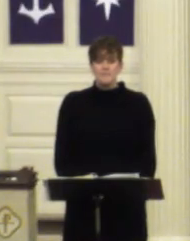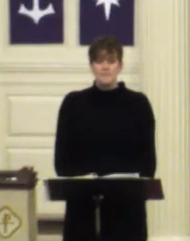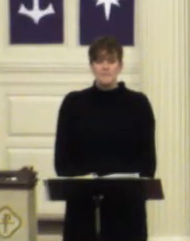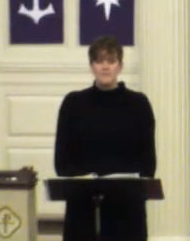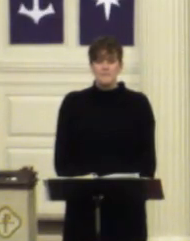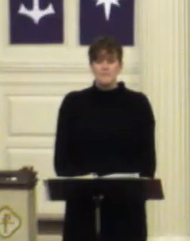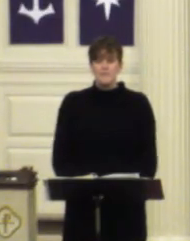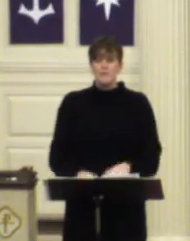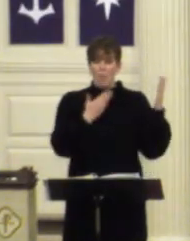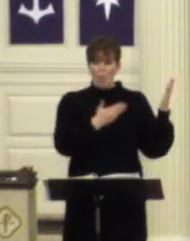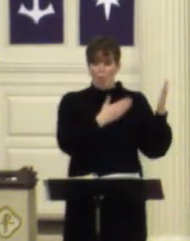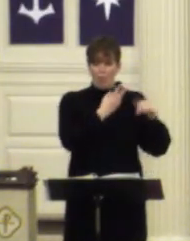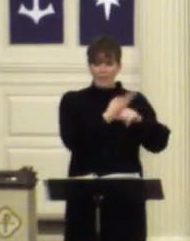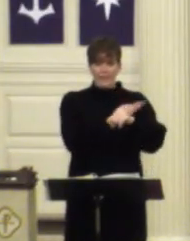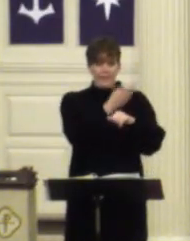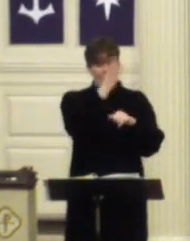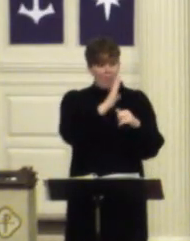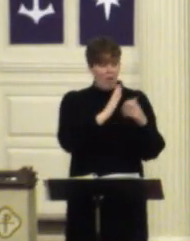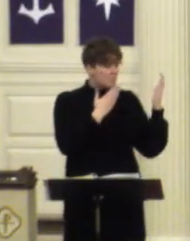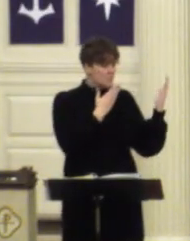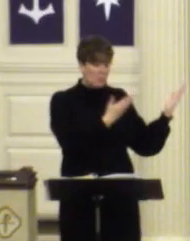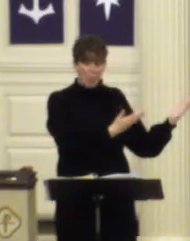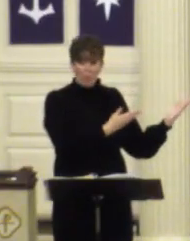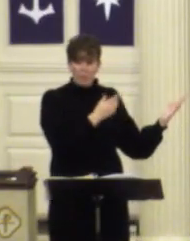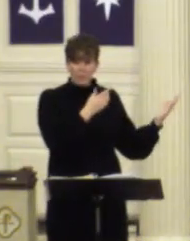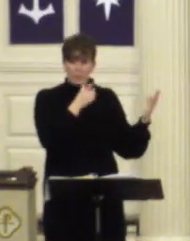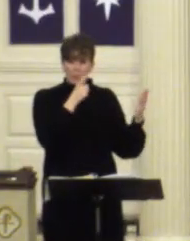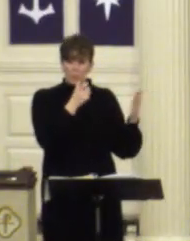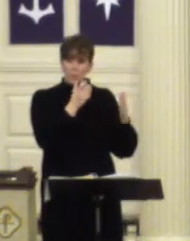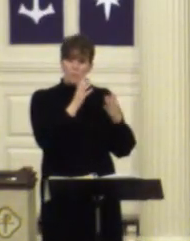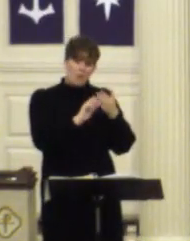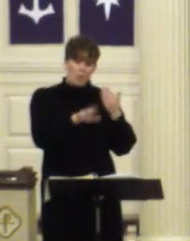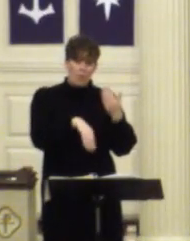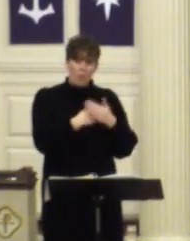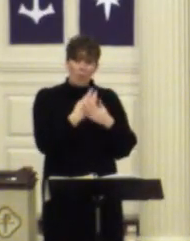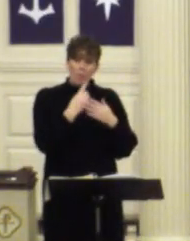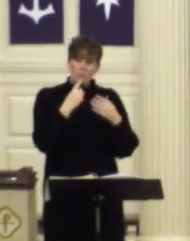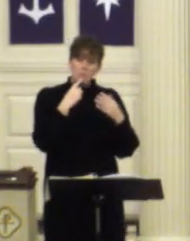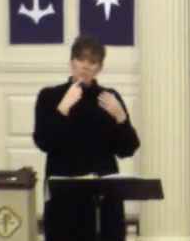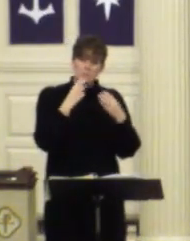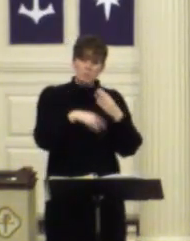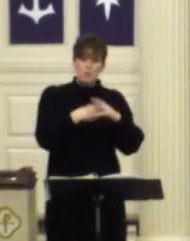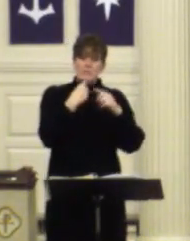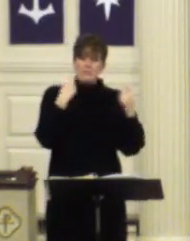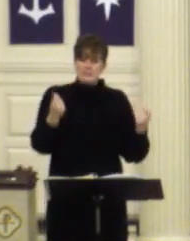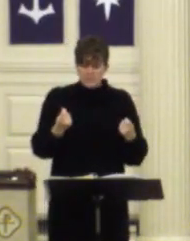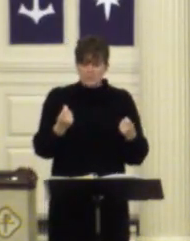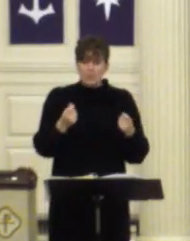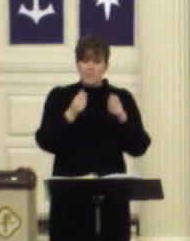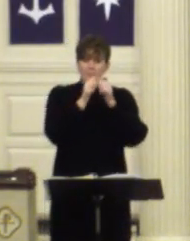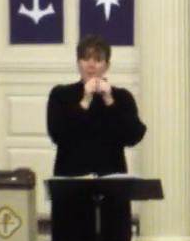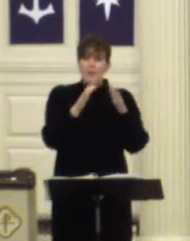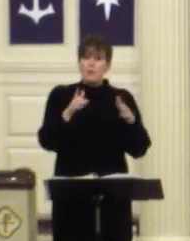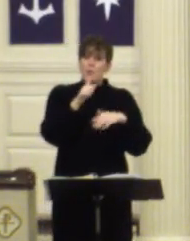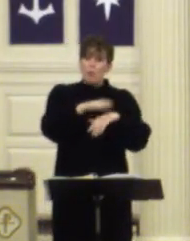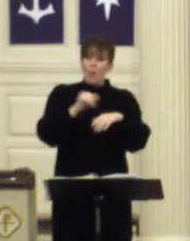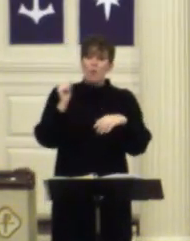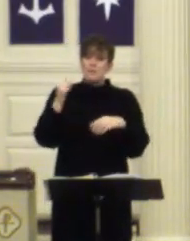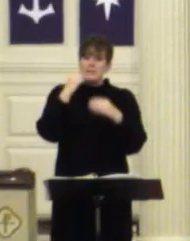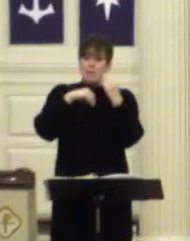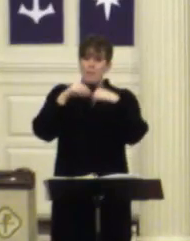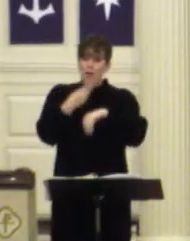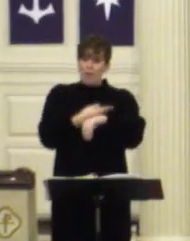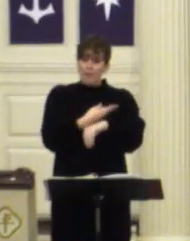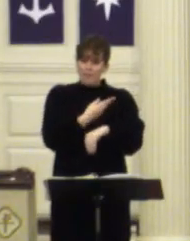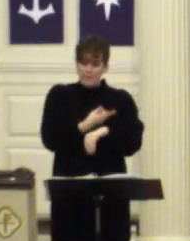pacem. Behold the Lamb of God. Behold him who takes away the sins of the world. Blessed are those called to the